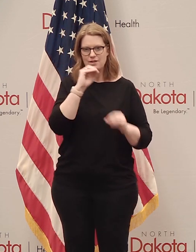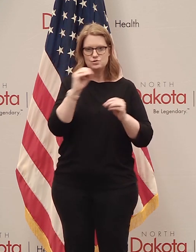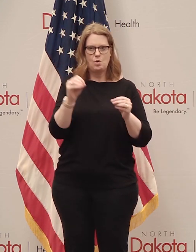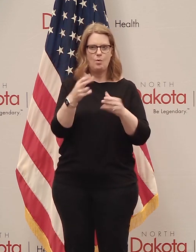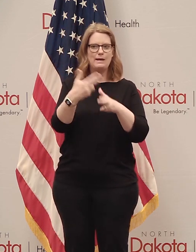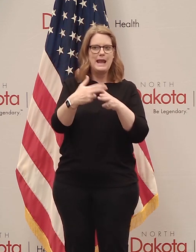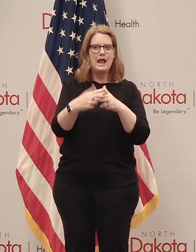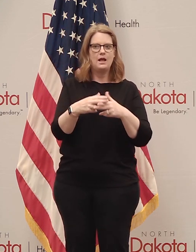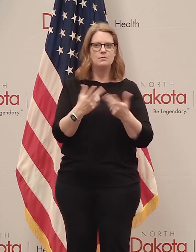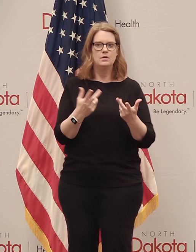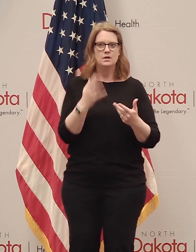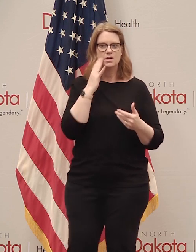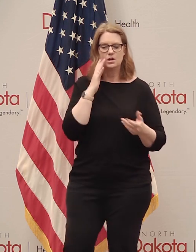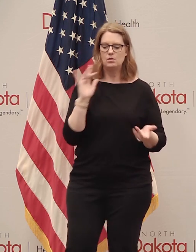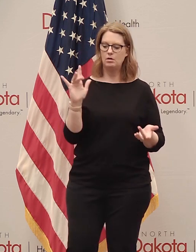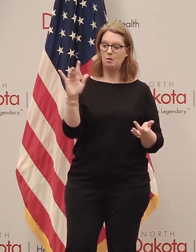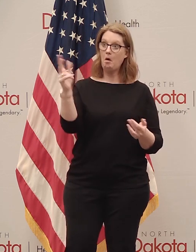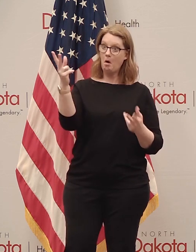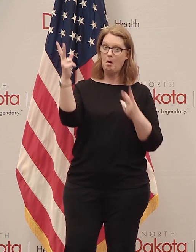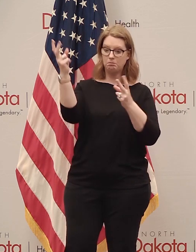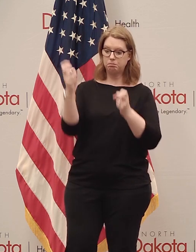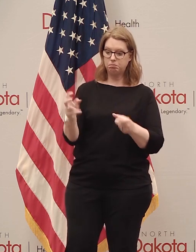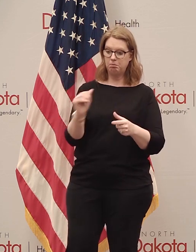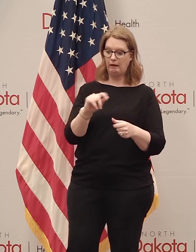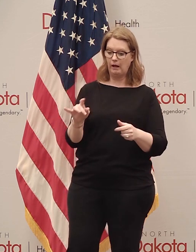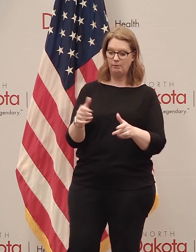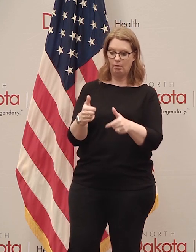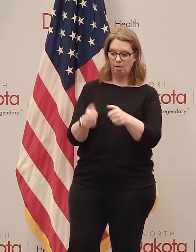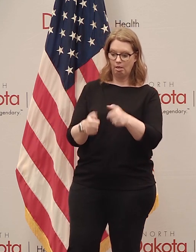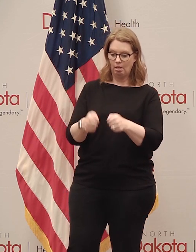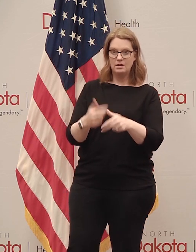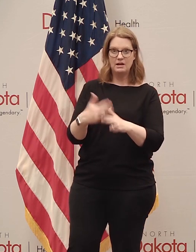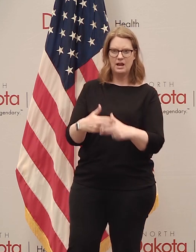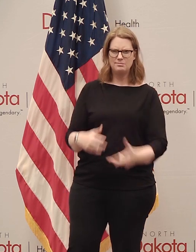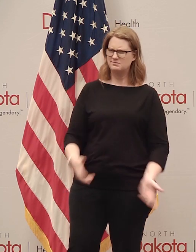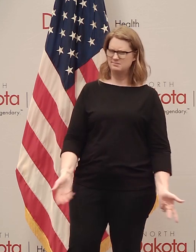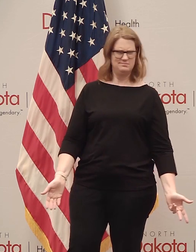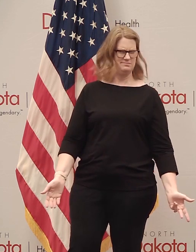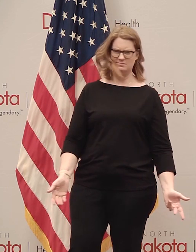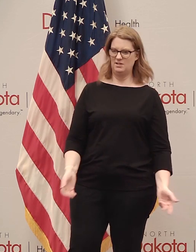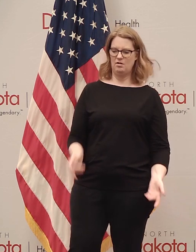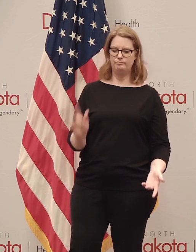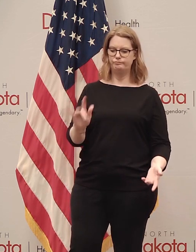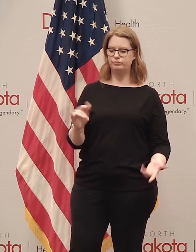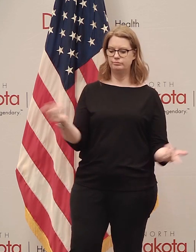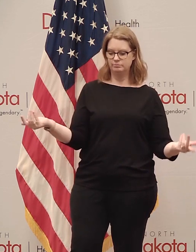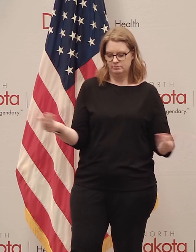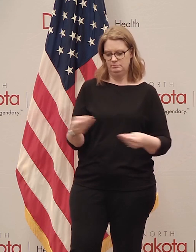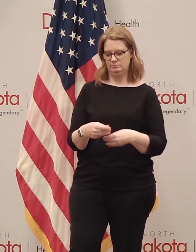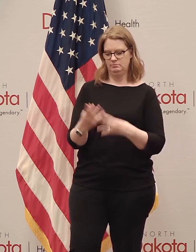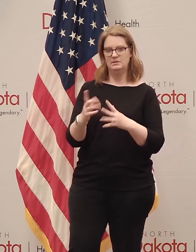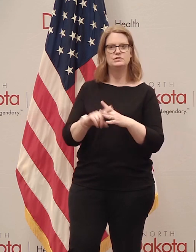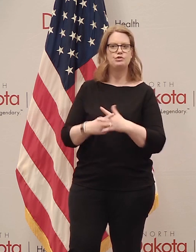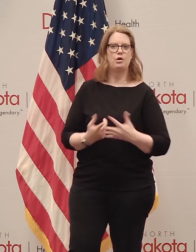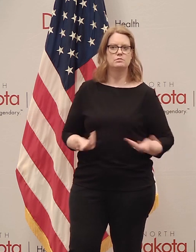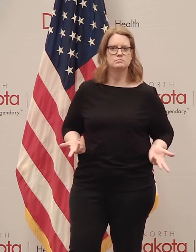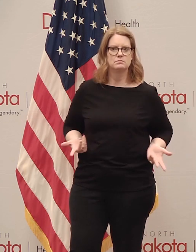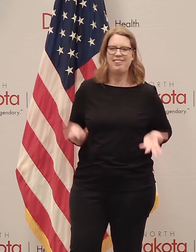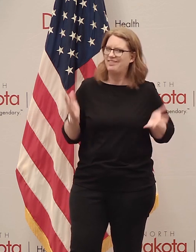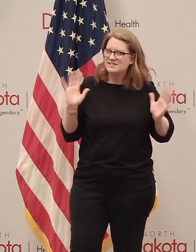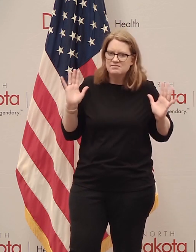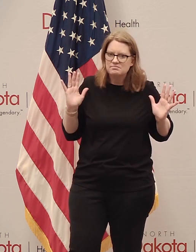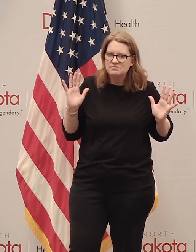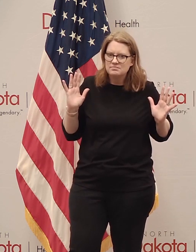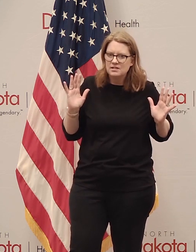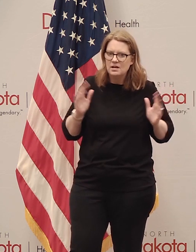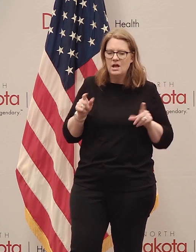it. And again, it's been also pointed out that the